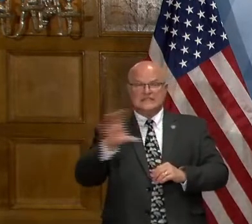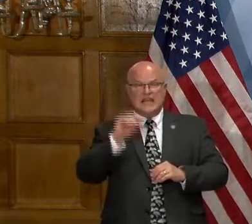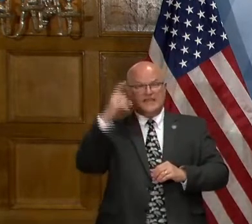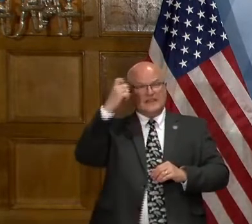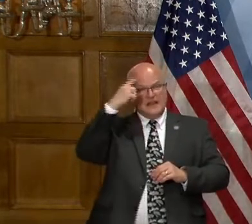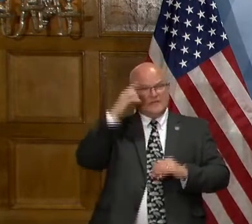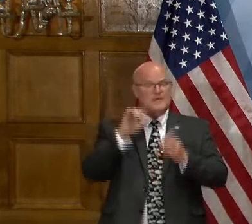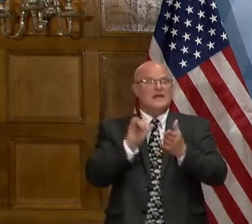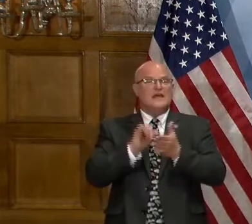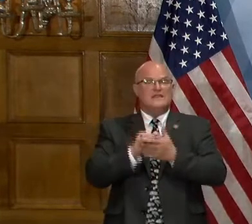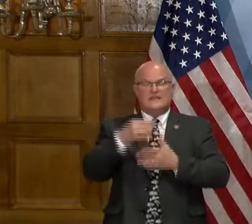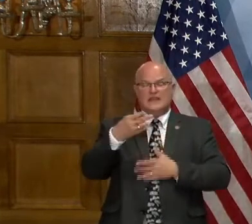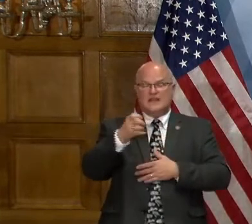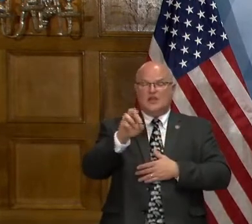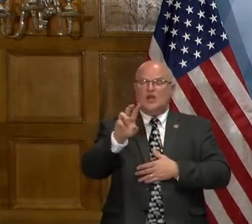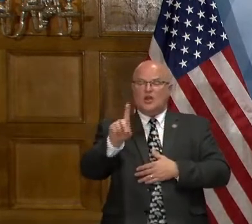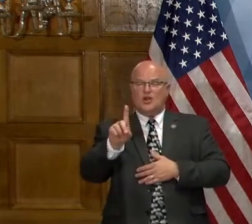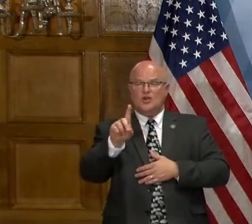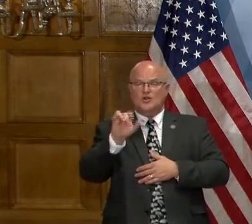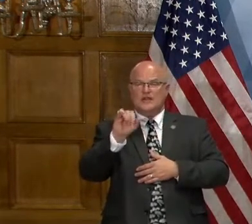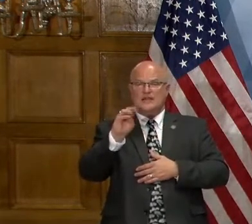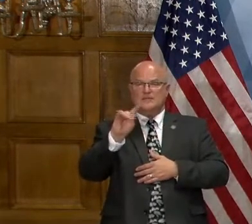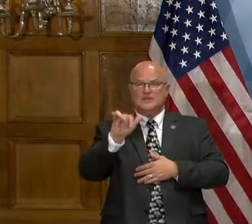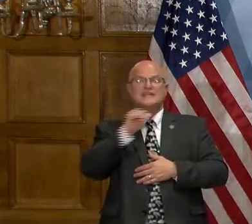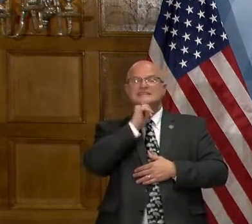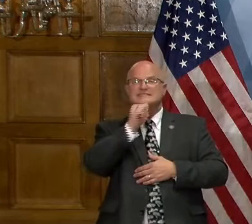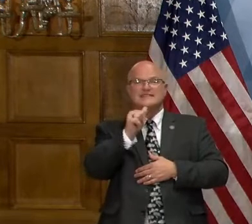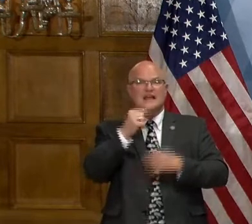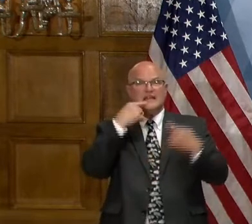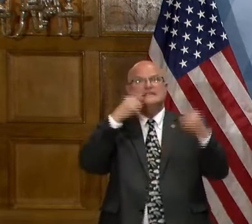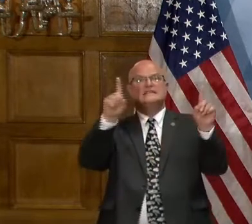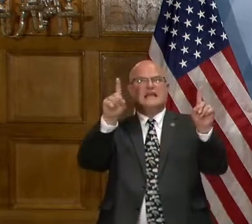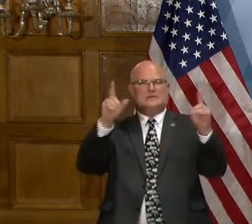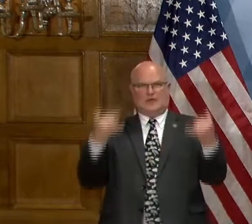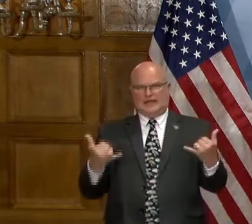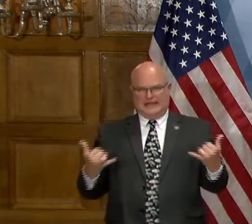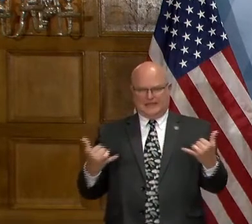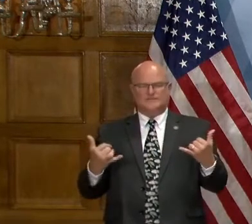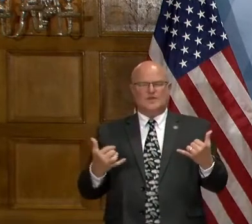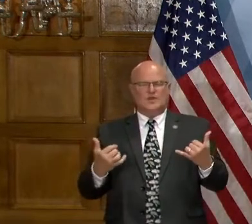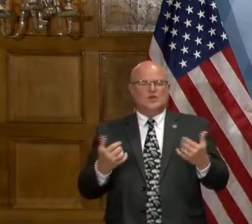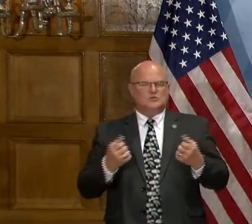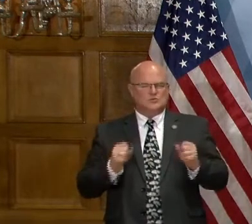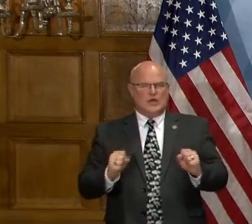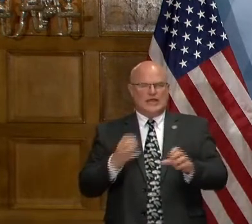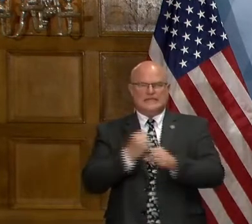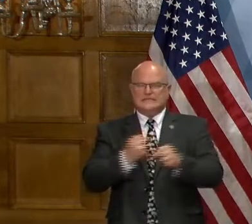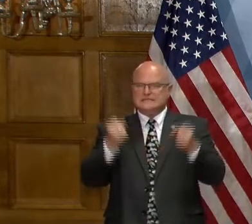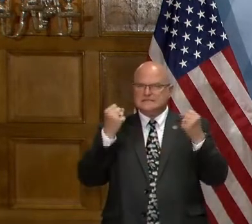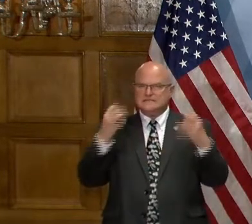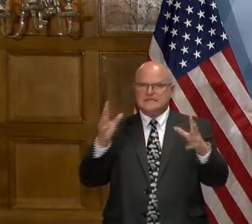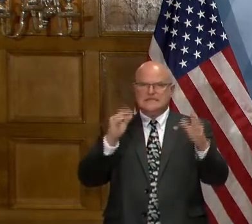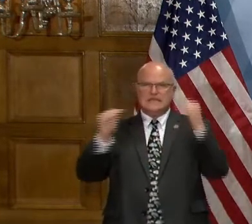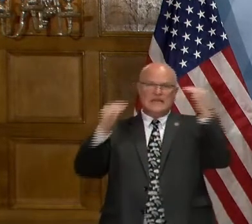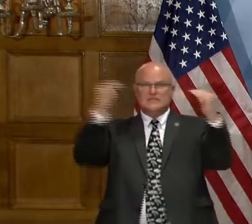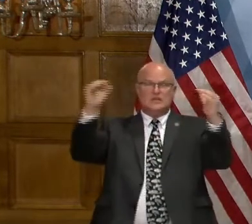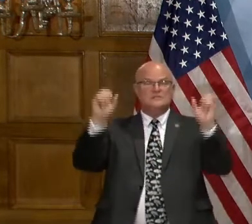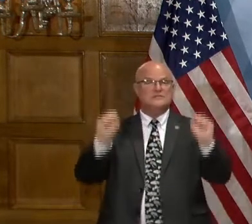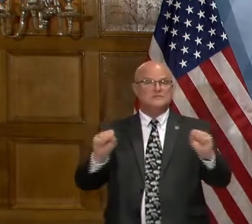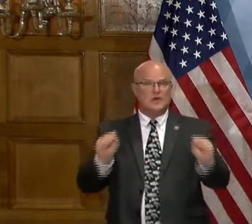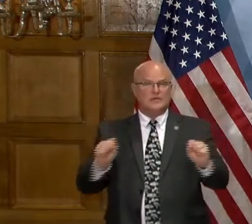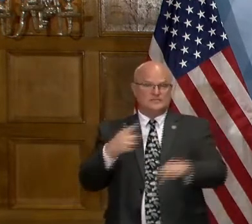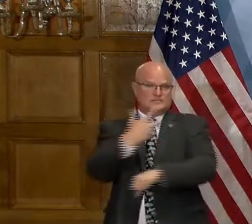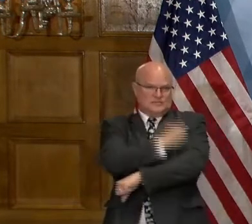government that herd immunity is not an attainable goal at this time. So what we want to do is to try to get as many adults as possible to